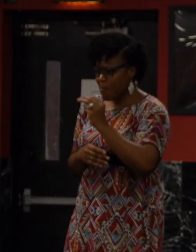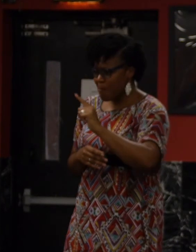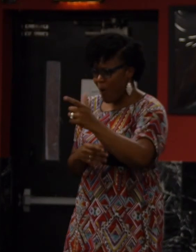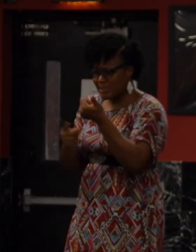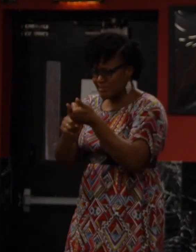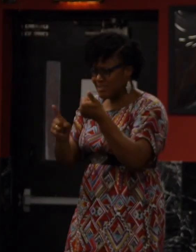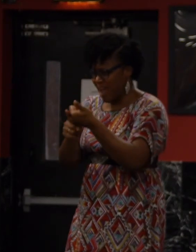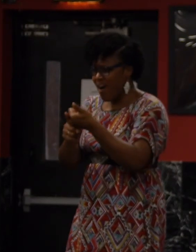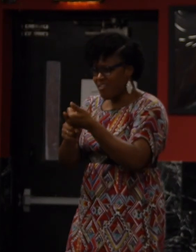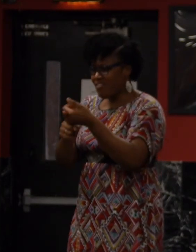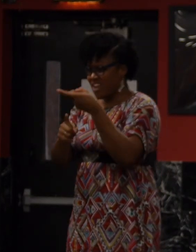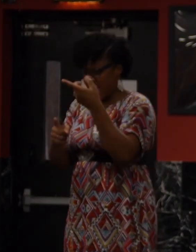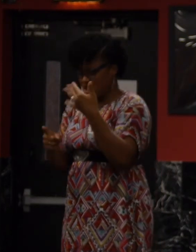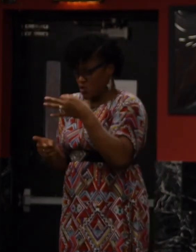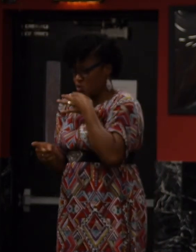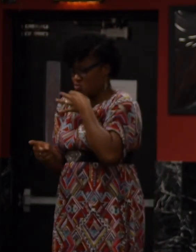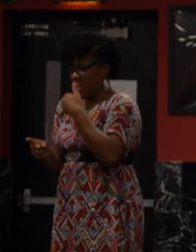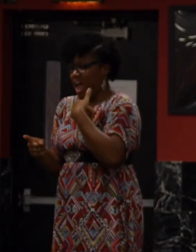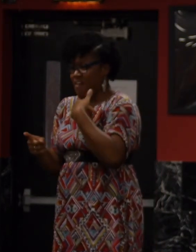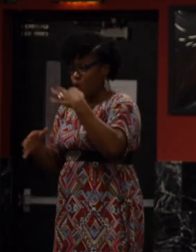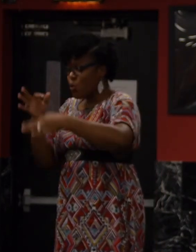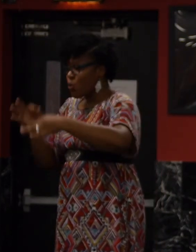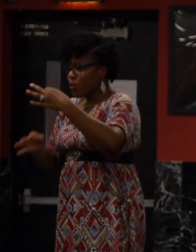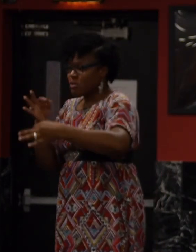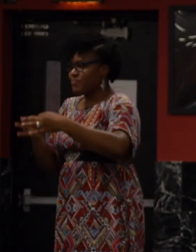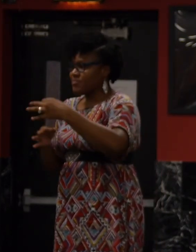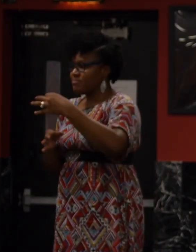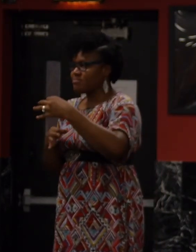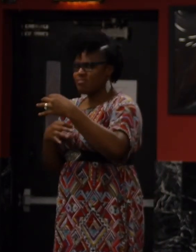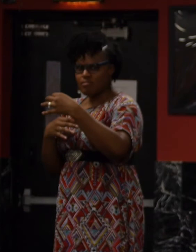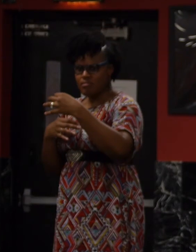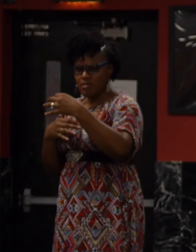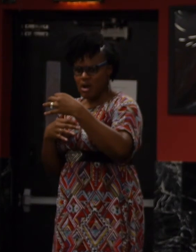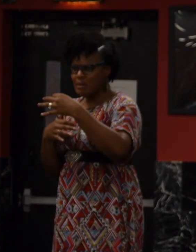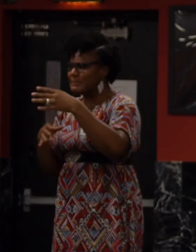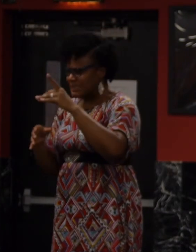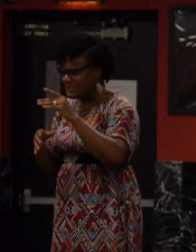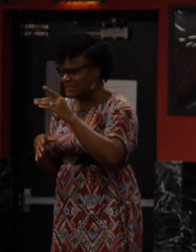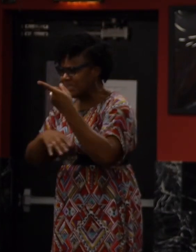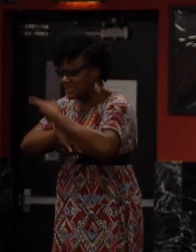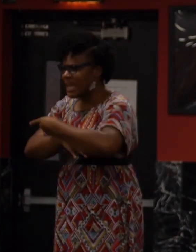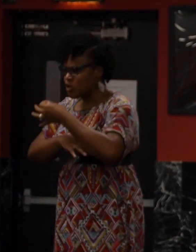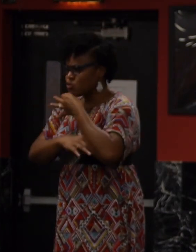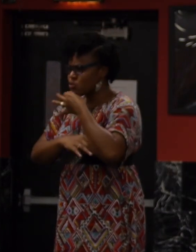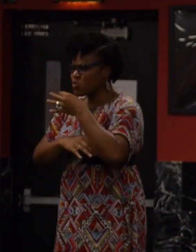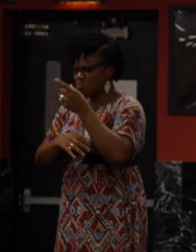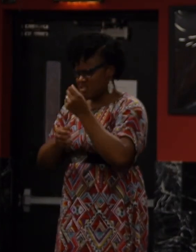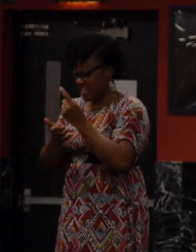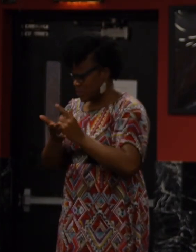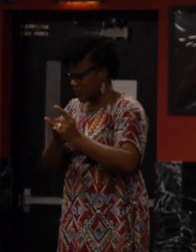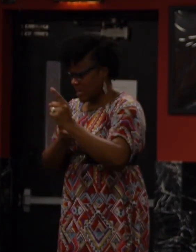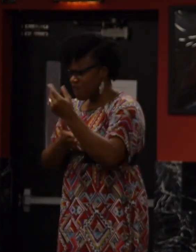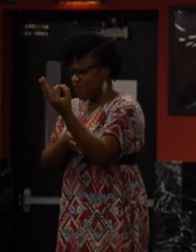prisoner, and who actually has a hearing coming up next Friday, I believe, on the 30th. He's one of our